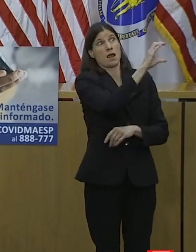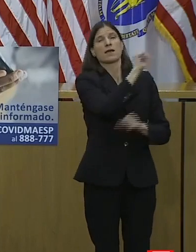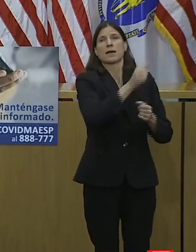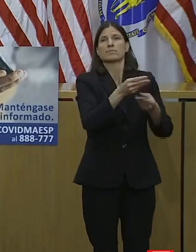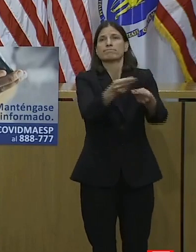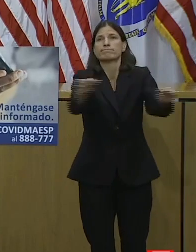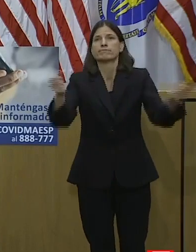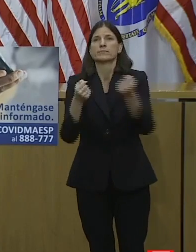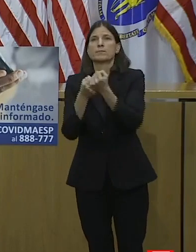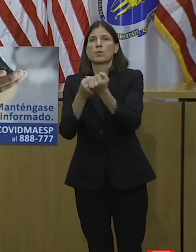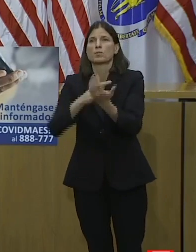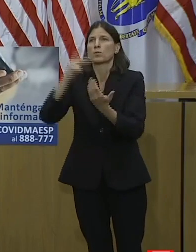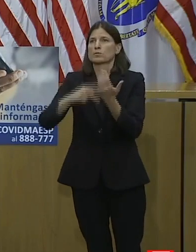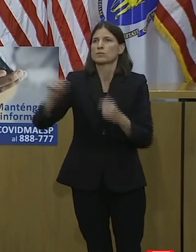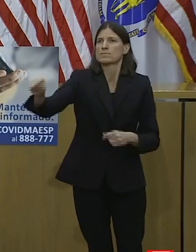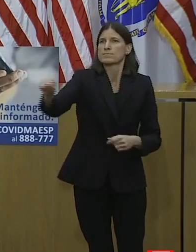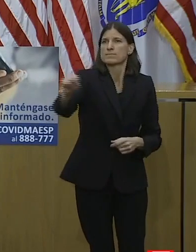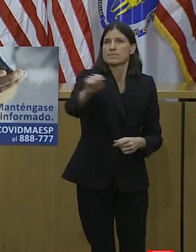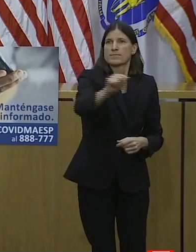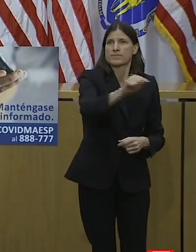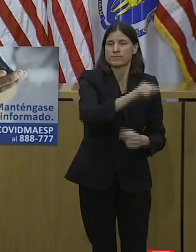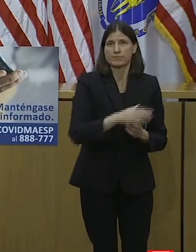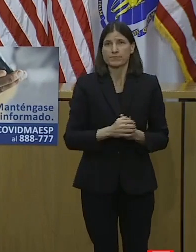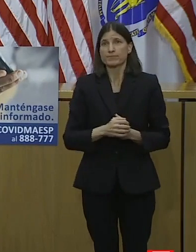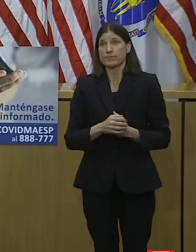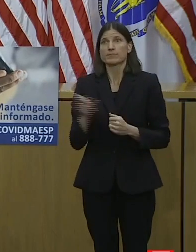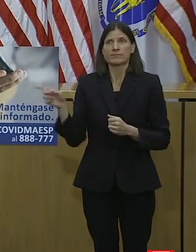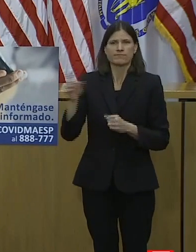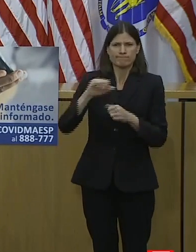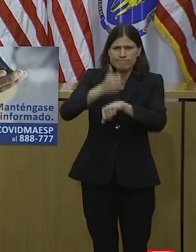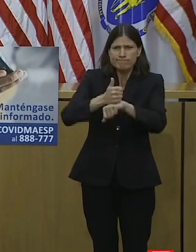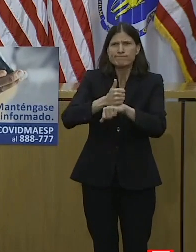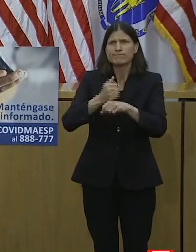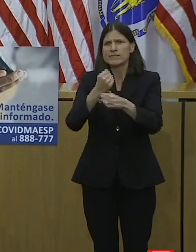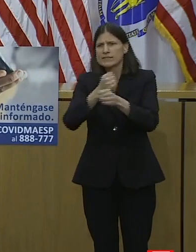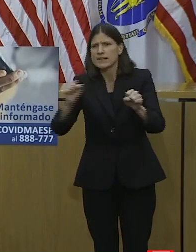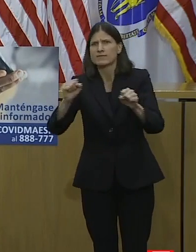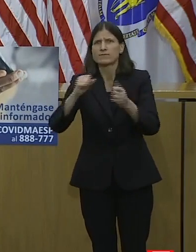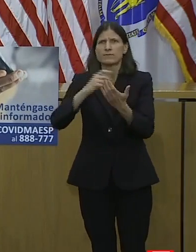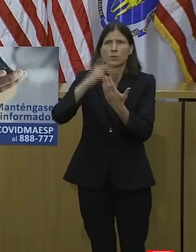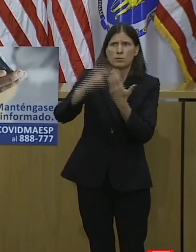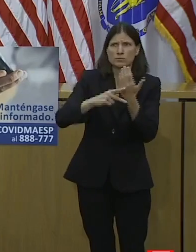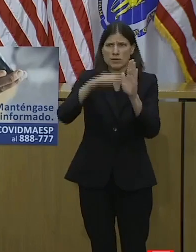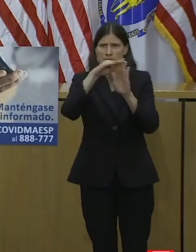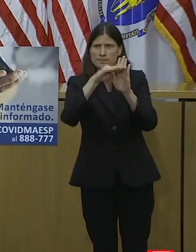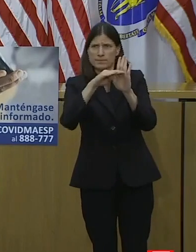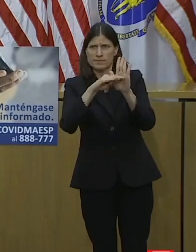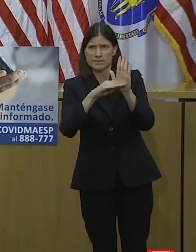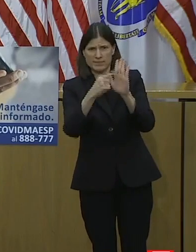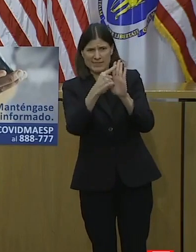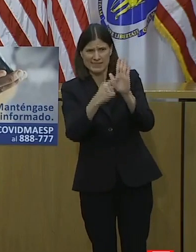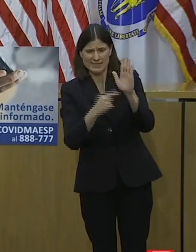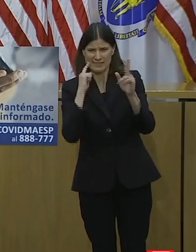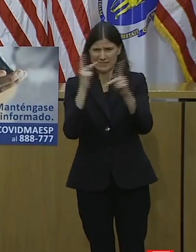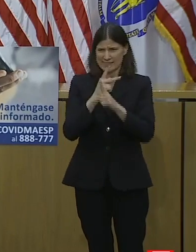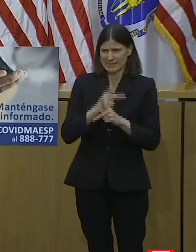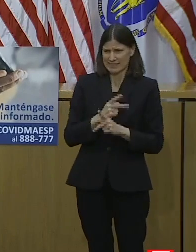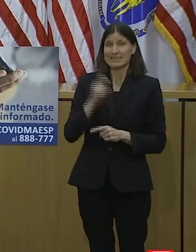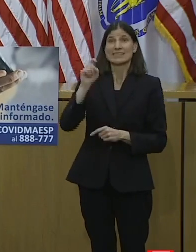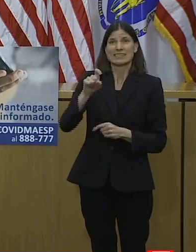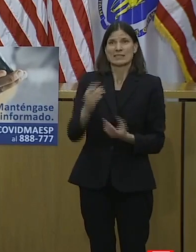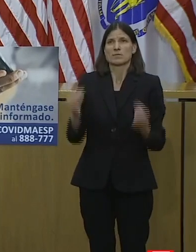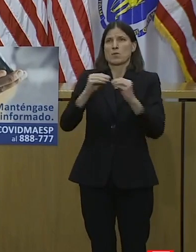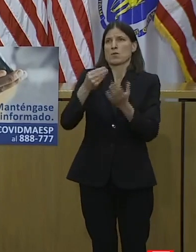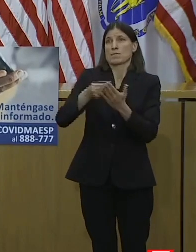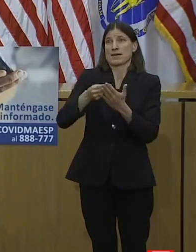will be eligible for an additional 15% rate increase or a net increase of 25%, the 10% that I mentioned